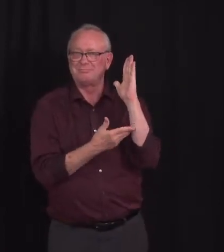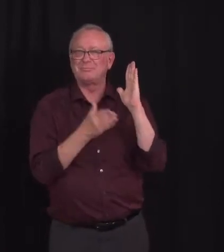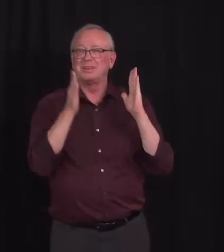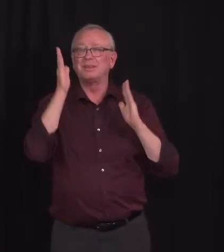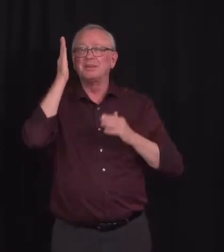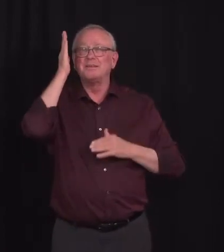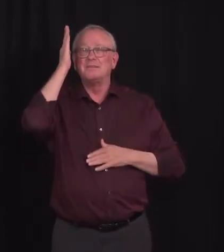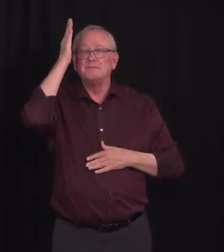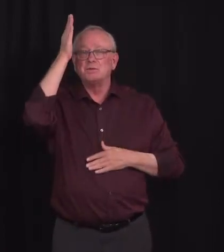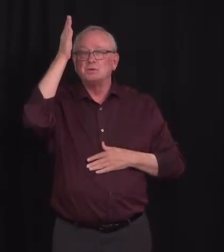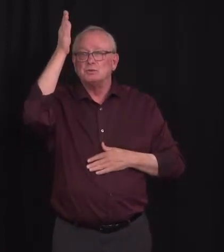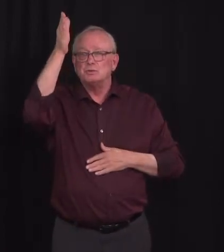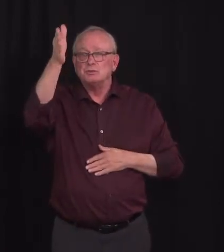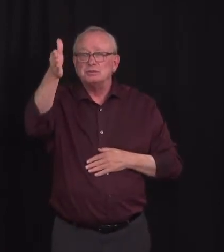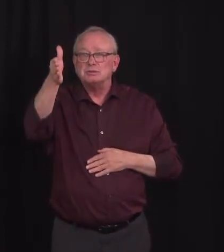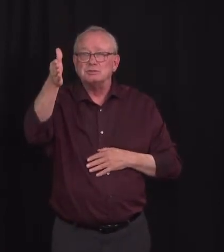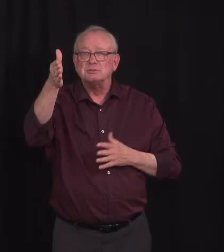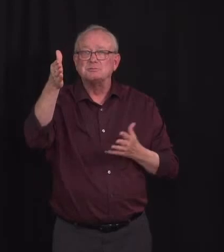we'll